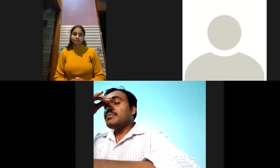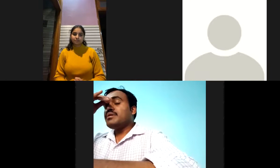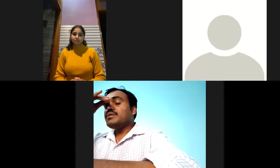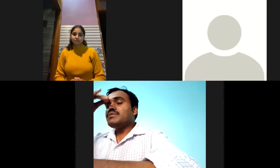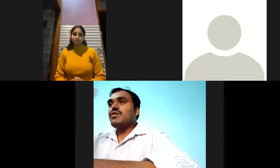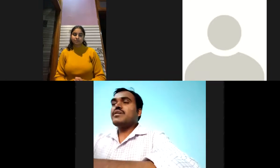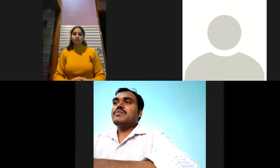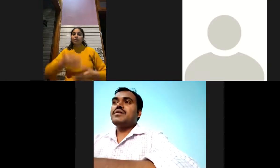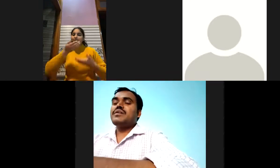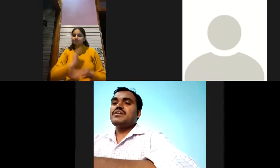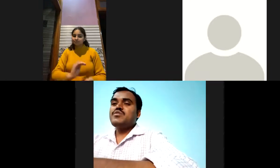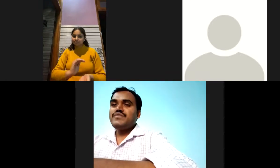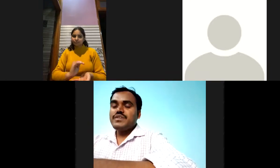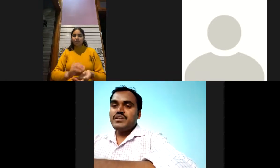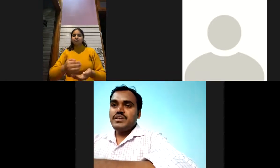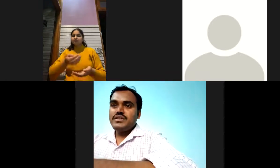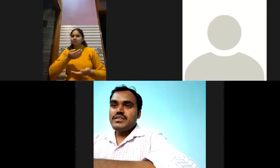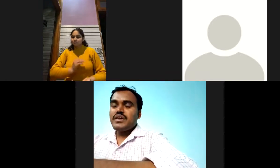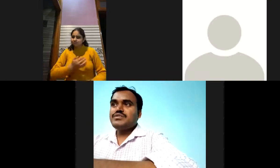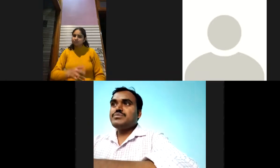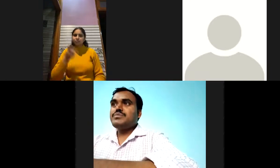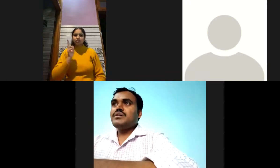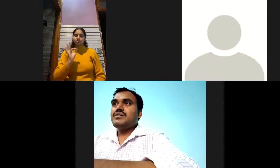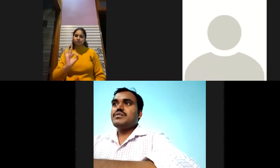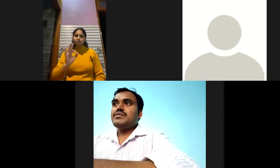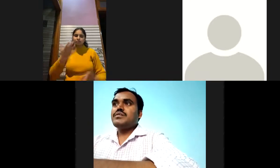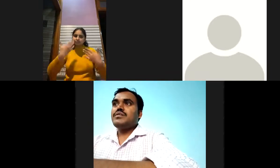By birth he was all right, but at the age of 3 he decides to